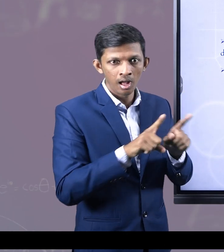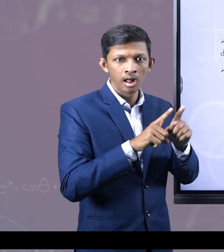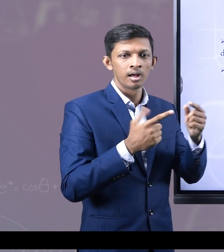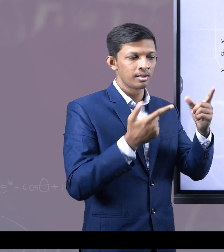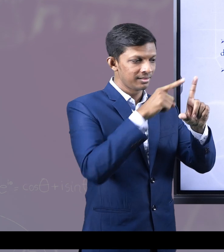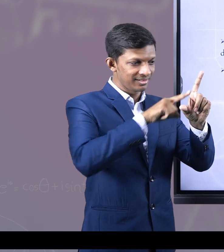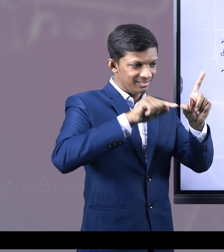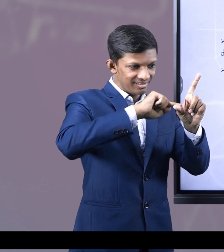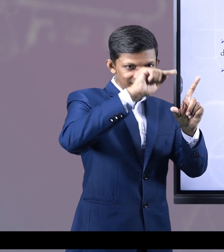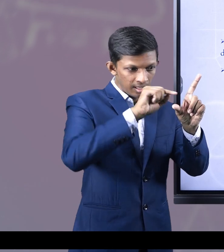vertical angles,